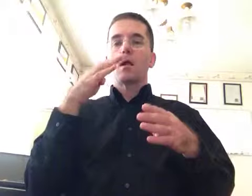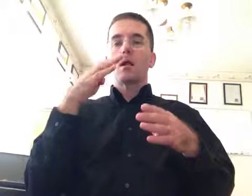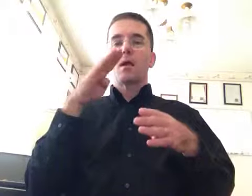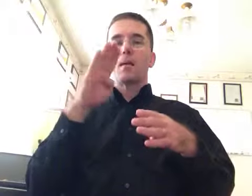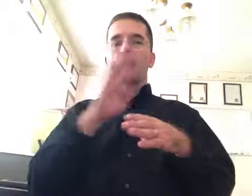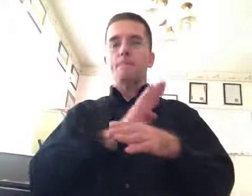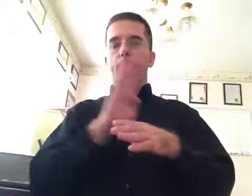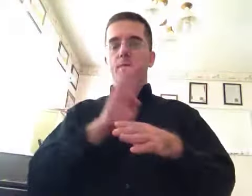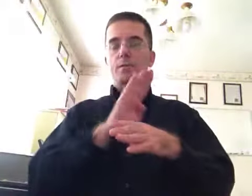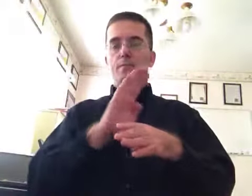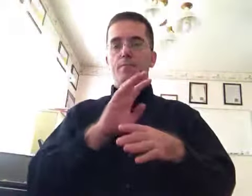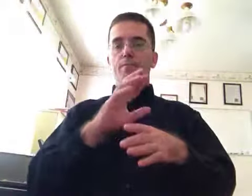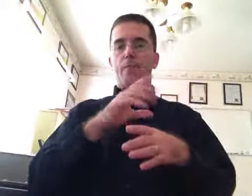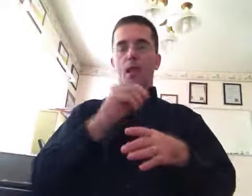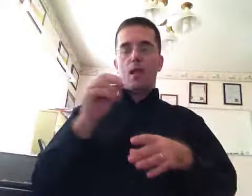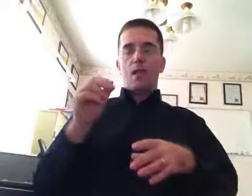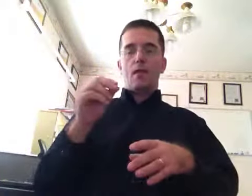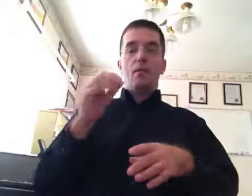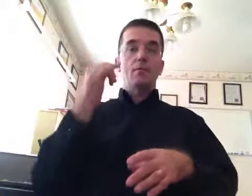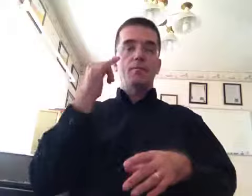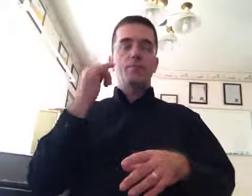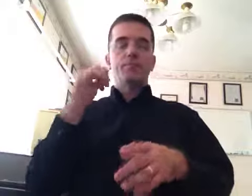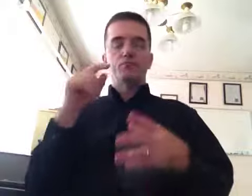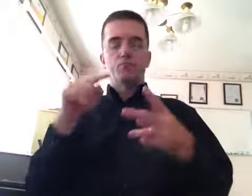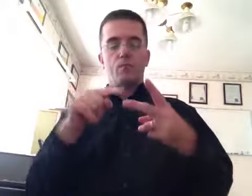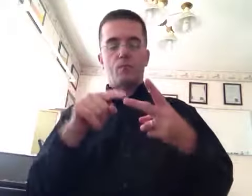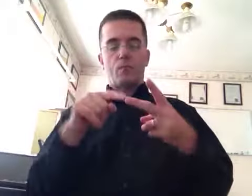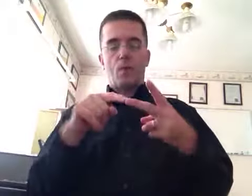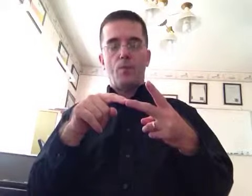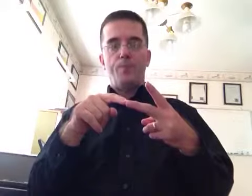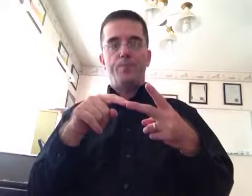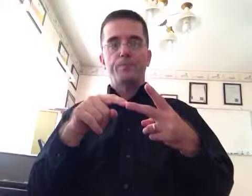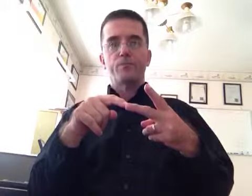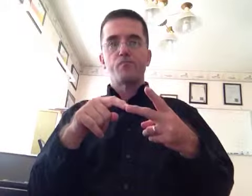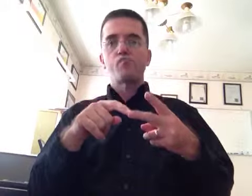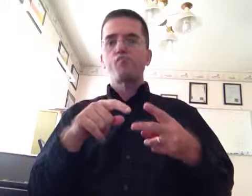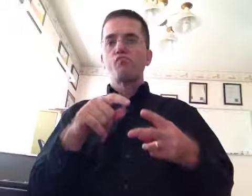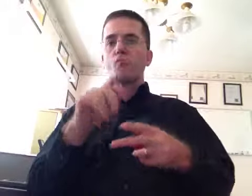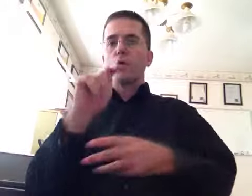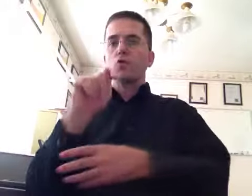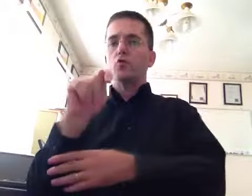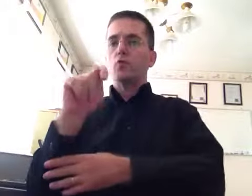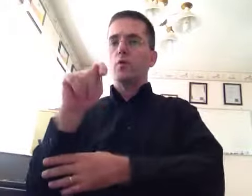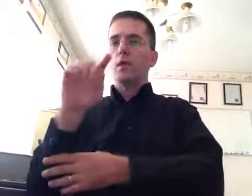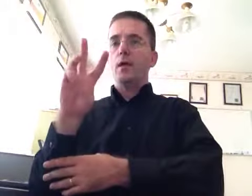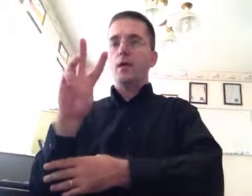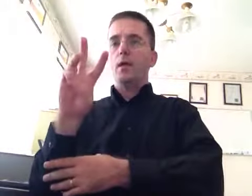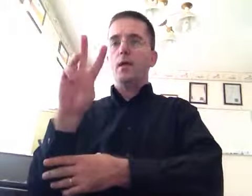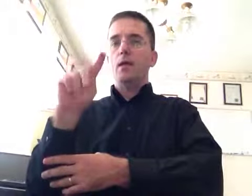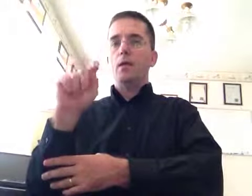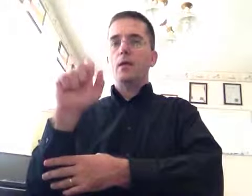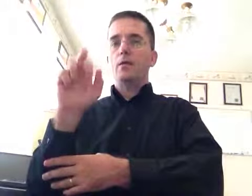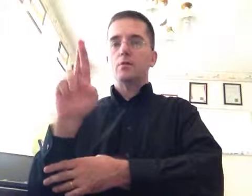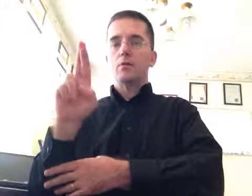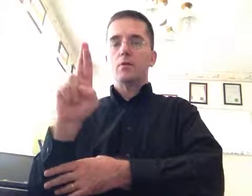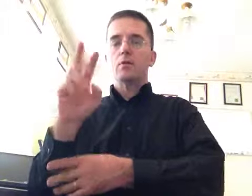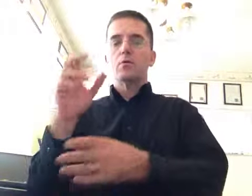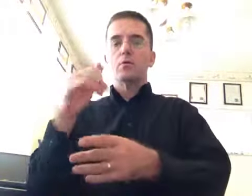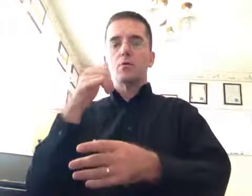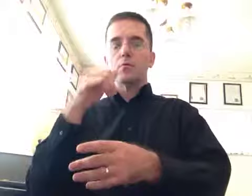from Twitter. By the way, you can follow me on Twitter at Dave Ramsey or at Ramsey Show if you want to follow the show. Blake Thompson is our lead twit